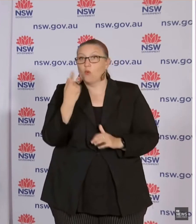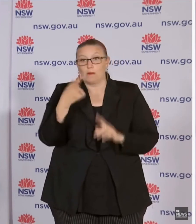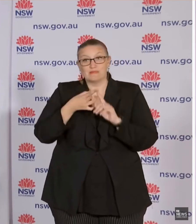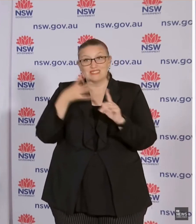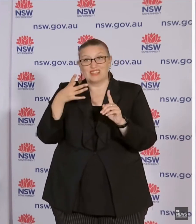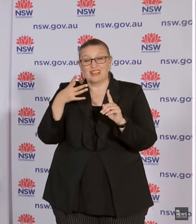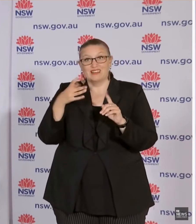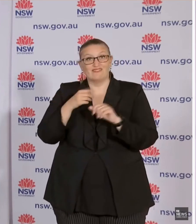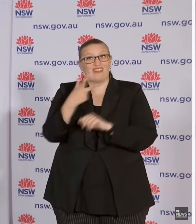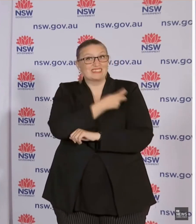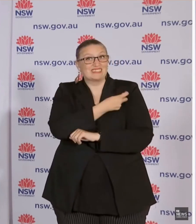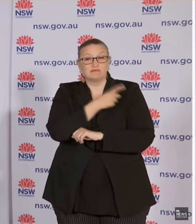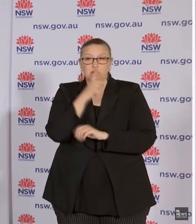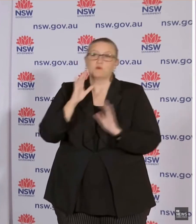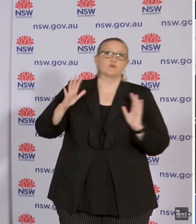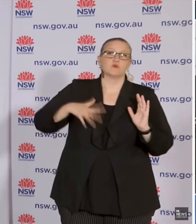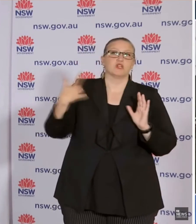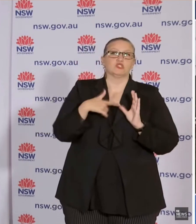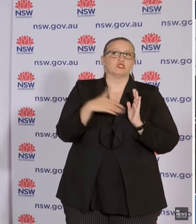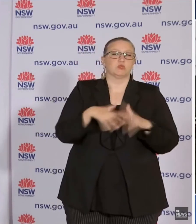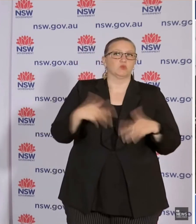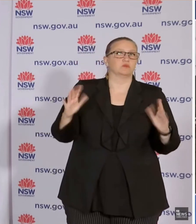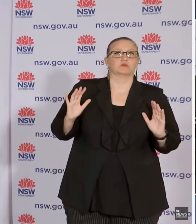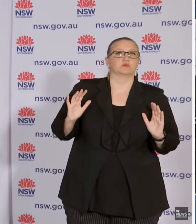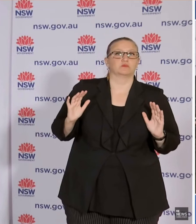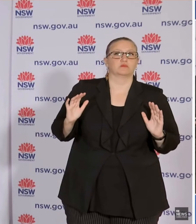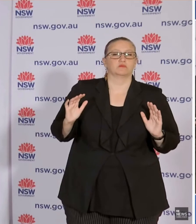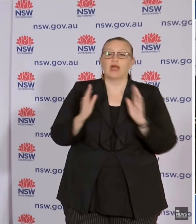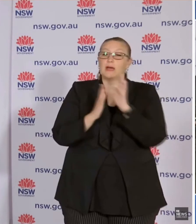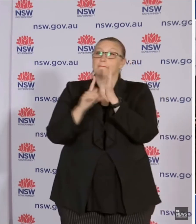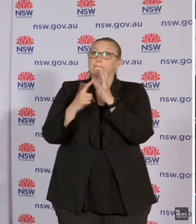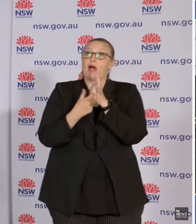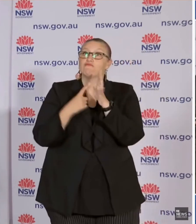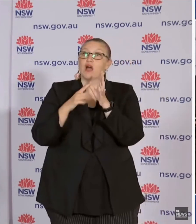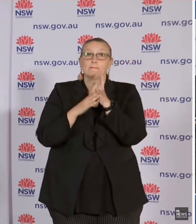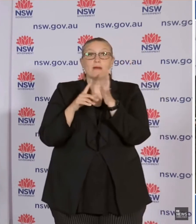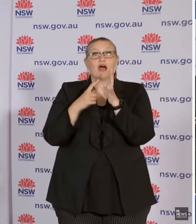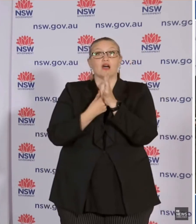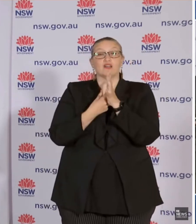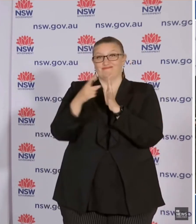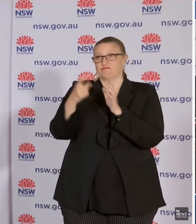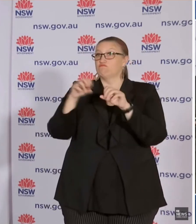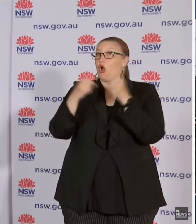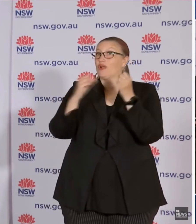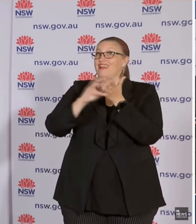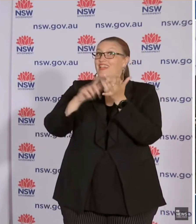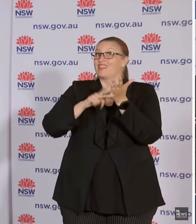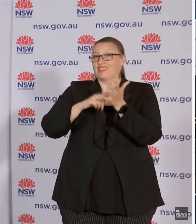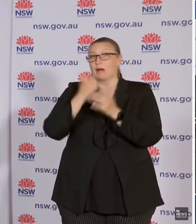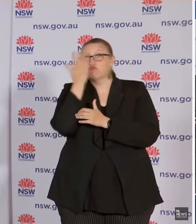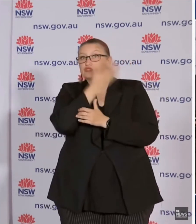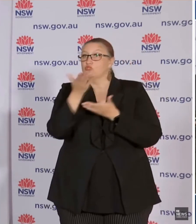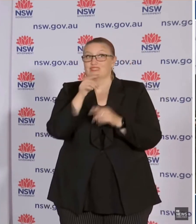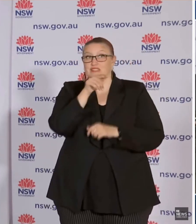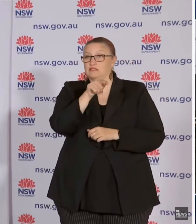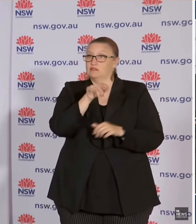vaccine, and that's proved very challenging. And Murramah, who of course is located at Broken Hill, has been doing lots of good work. I've